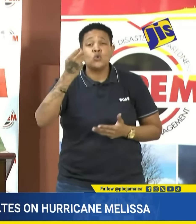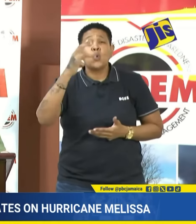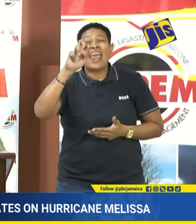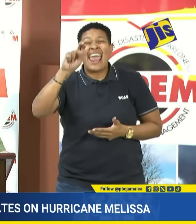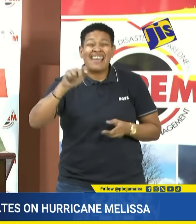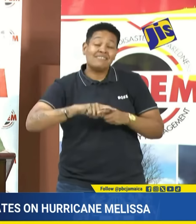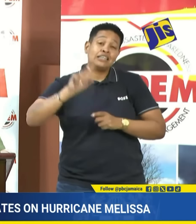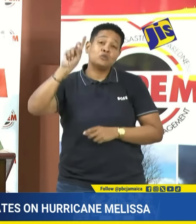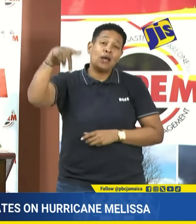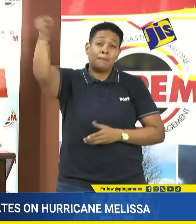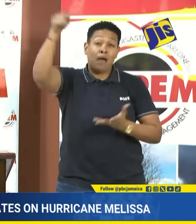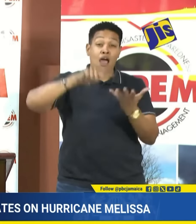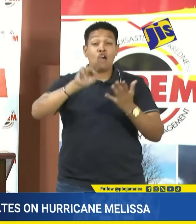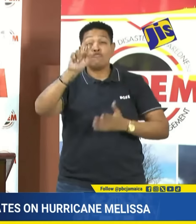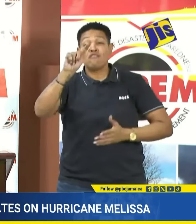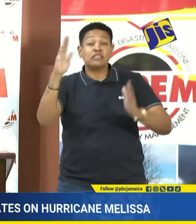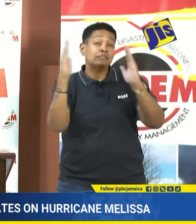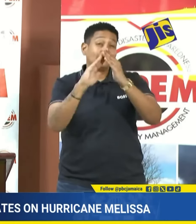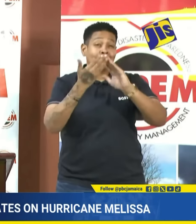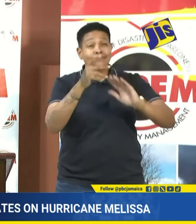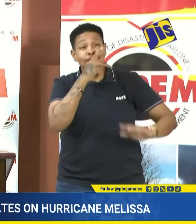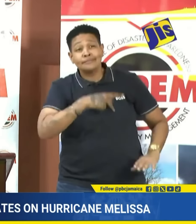Haven, Riverton City,